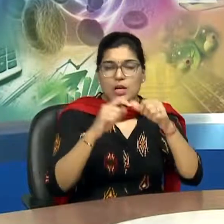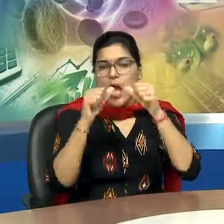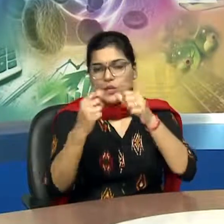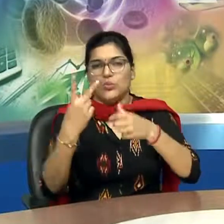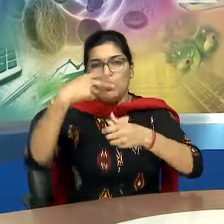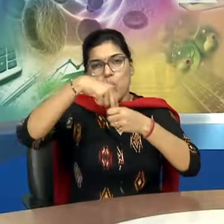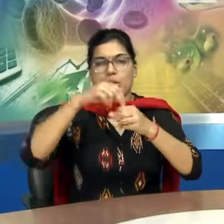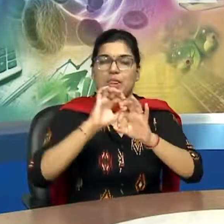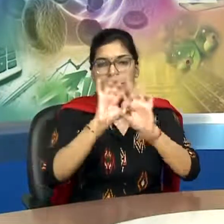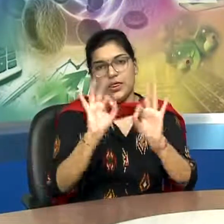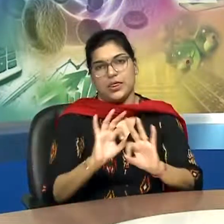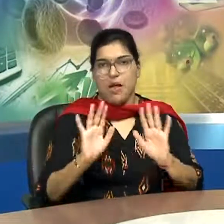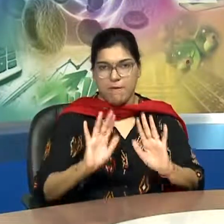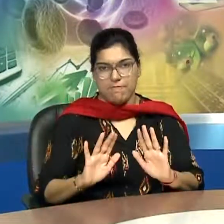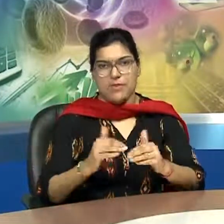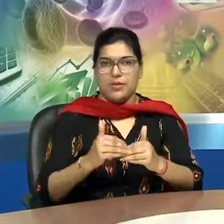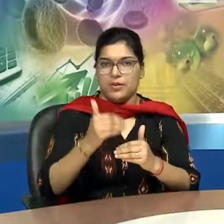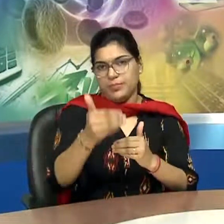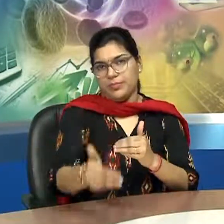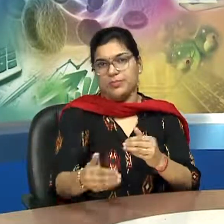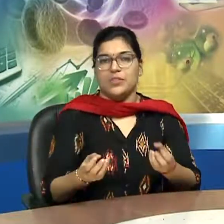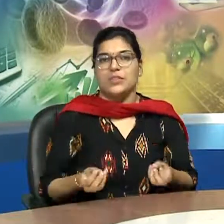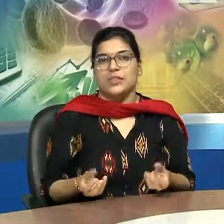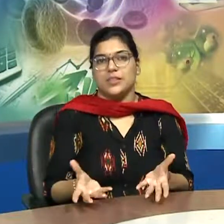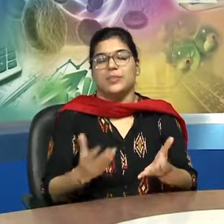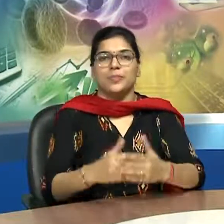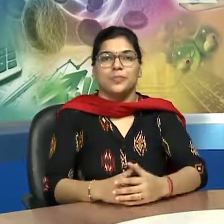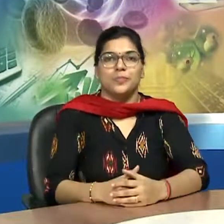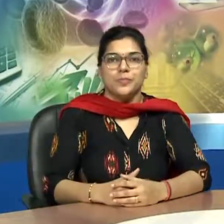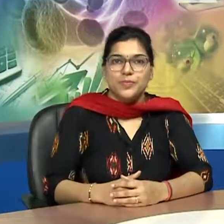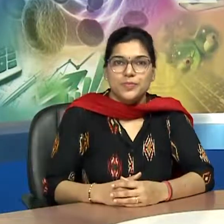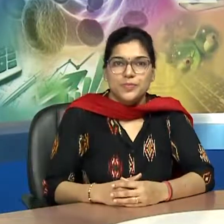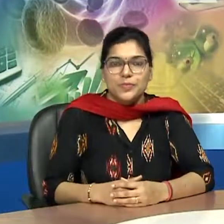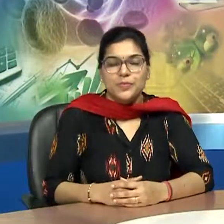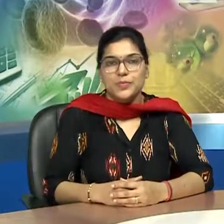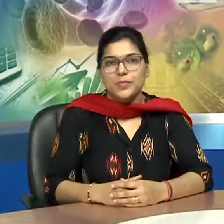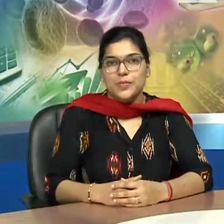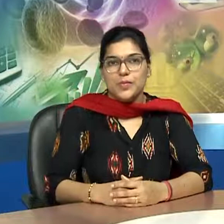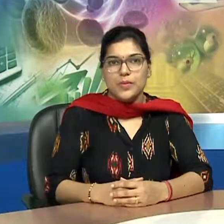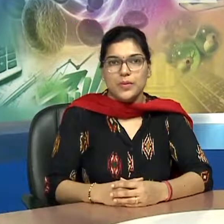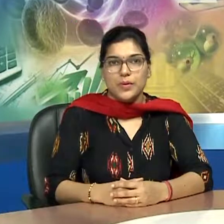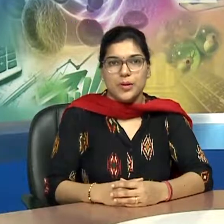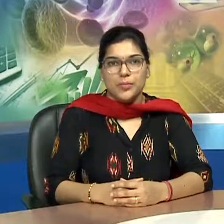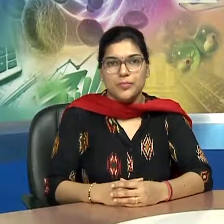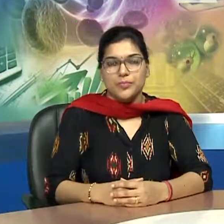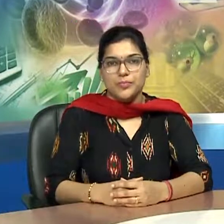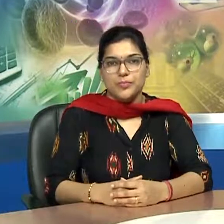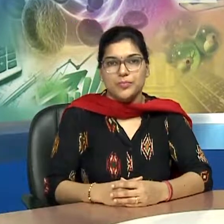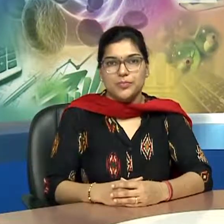question. So there are questions and also the multiple choice answers available for